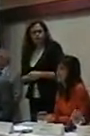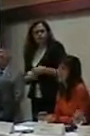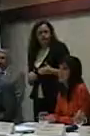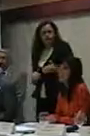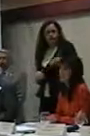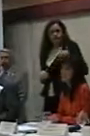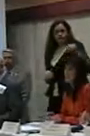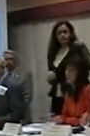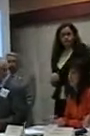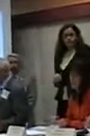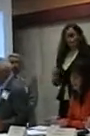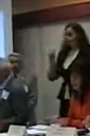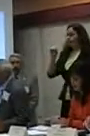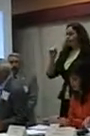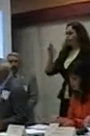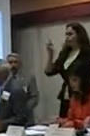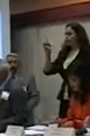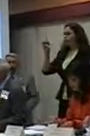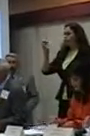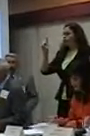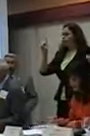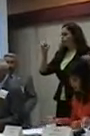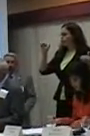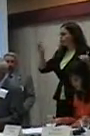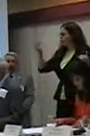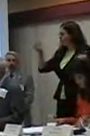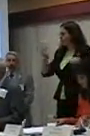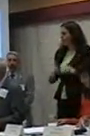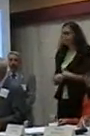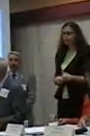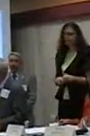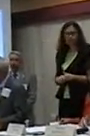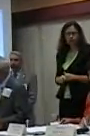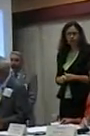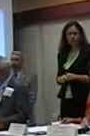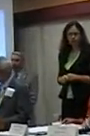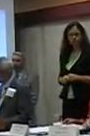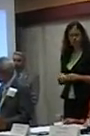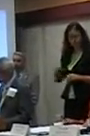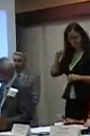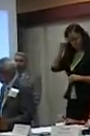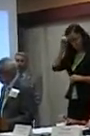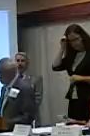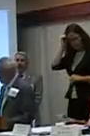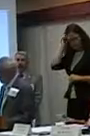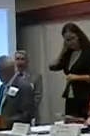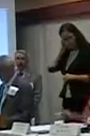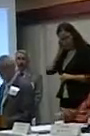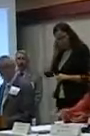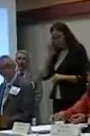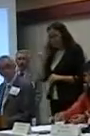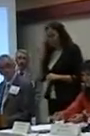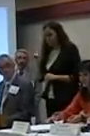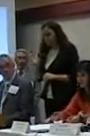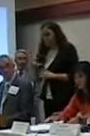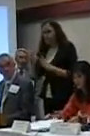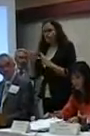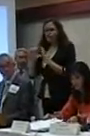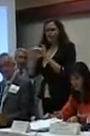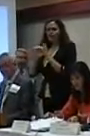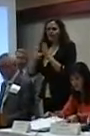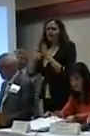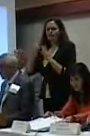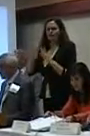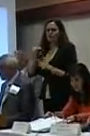That was a statement from Mr. McDonald. Well, I'm going to come back to a point that's very close to my heart. And I